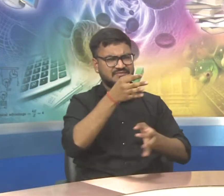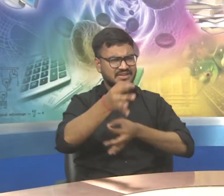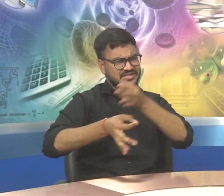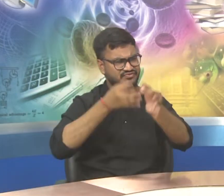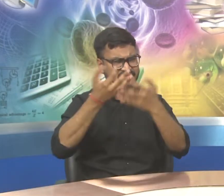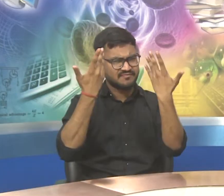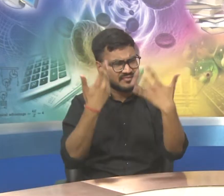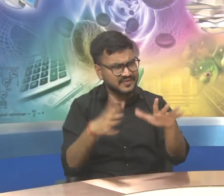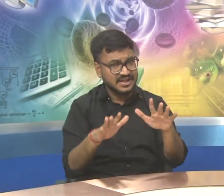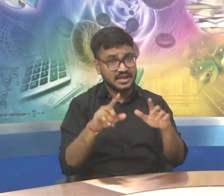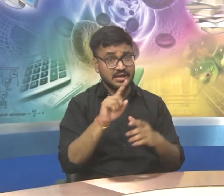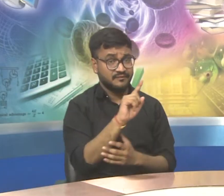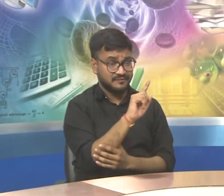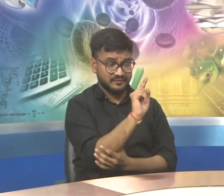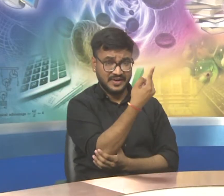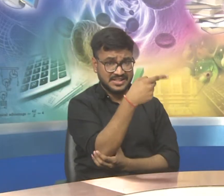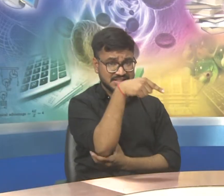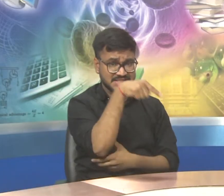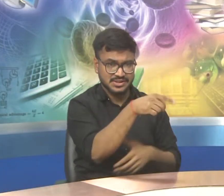There is a photo on the screen.